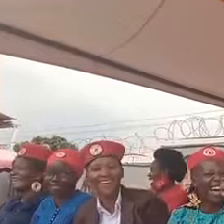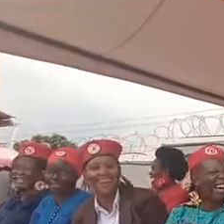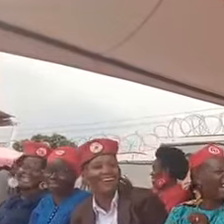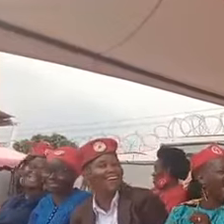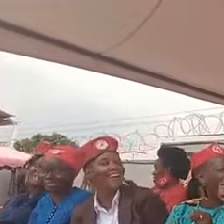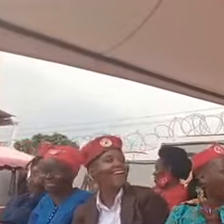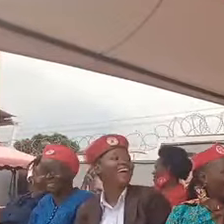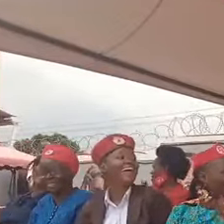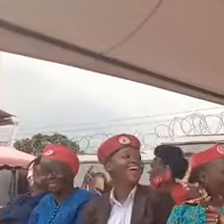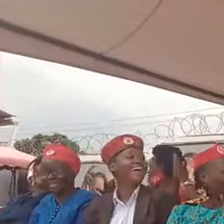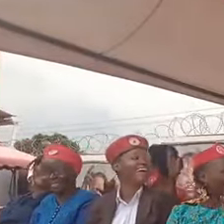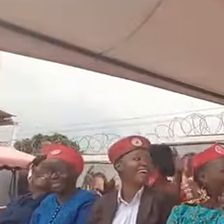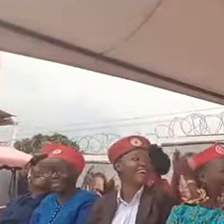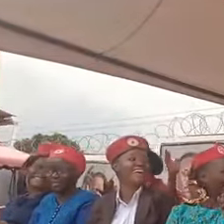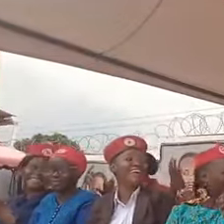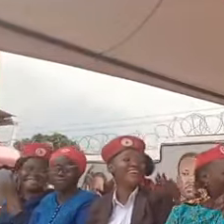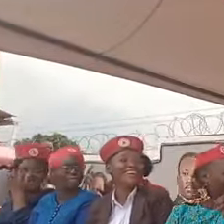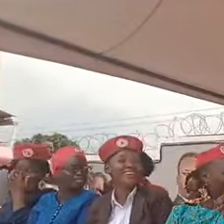Yeah. Wow.